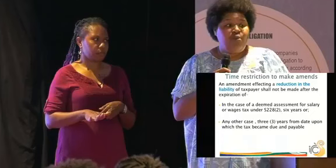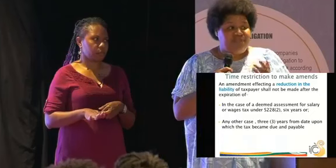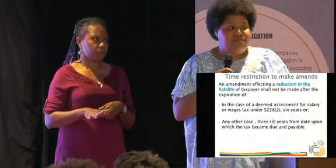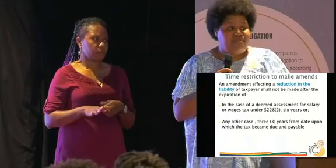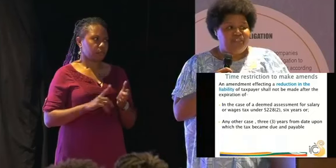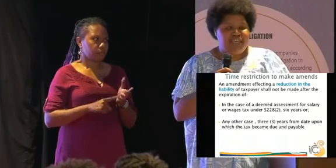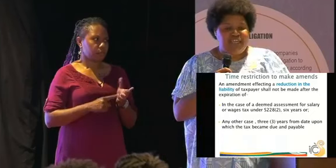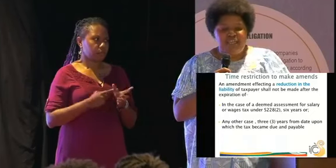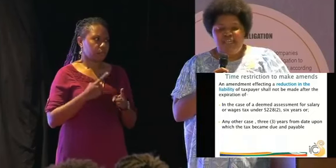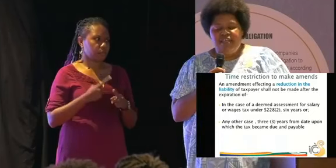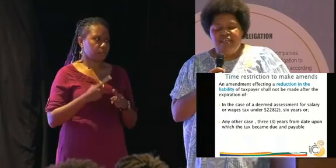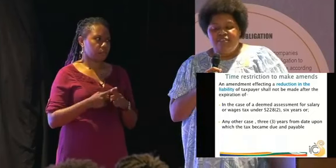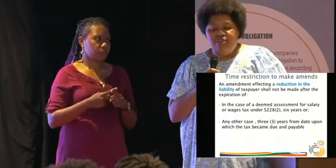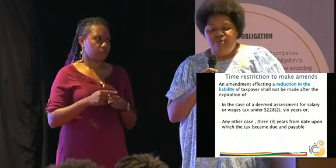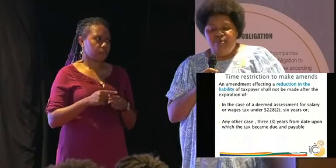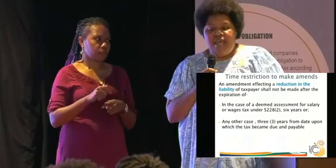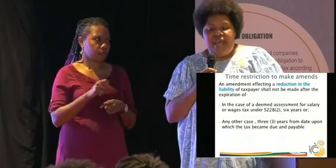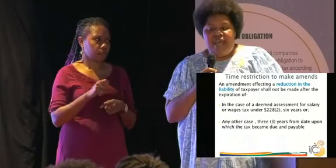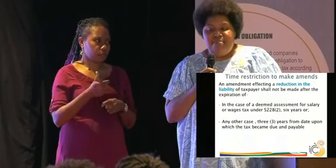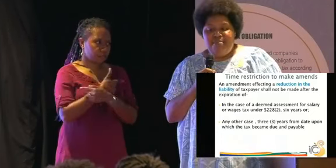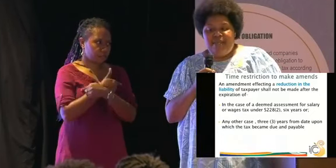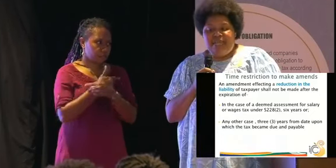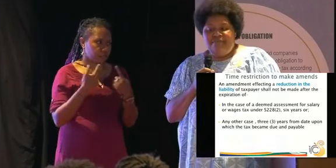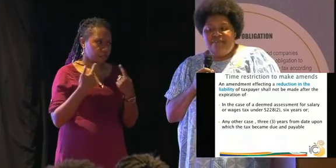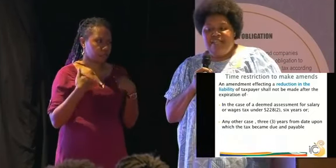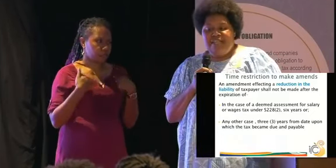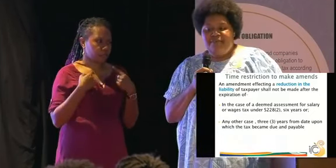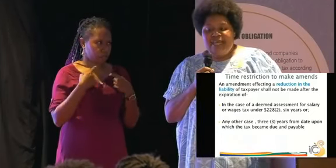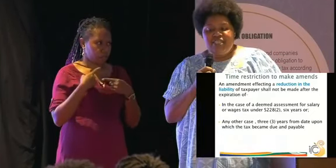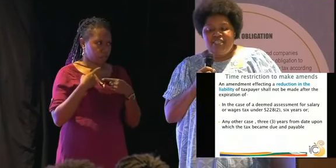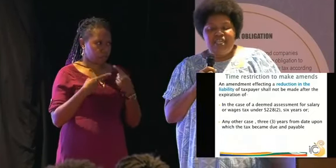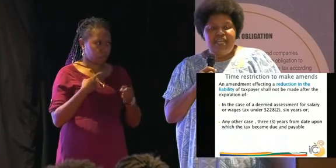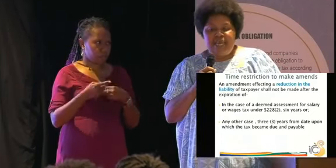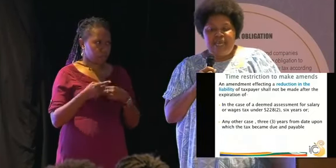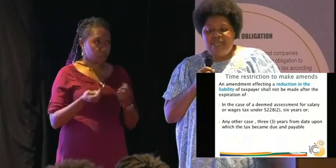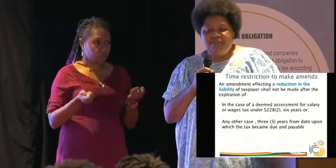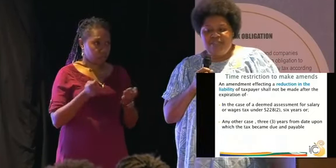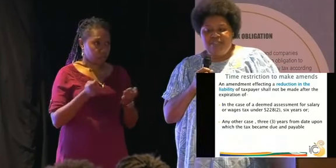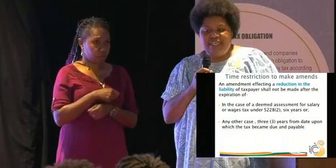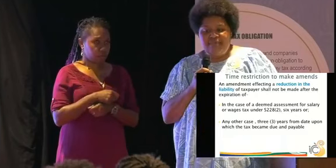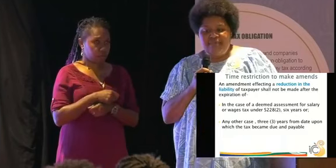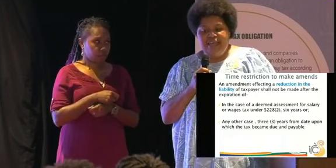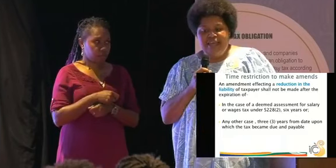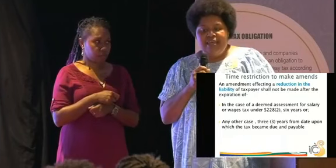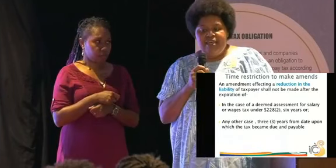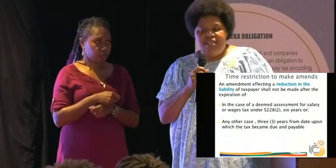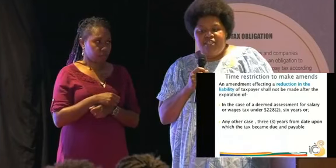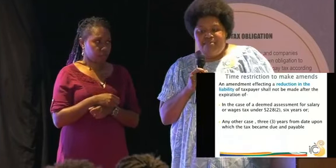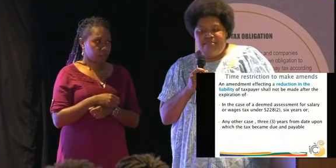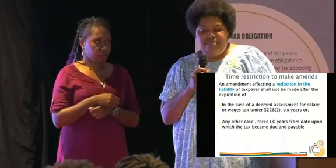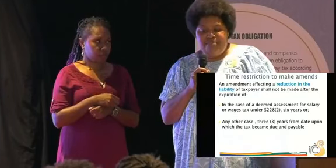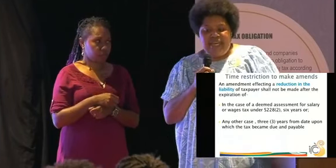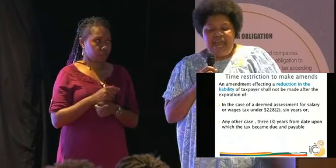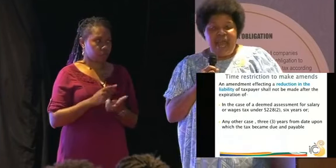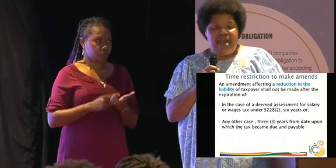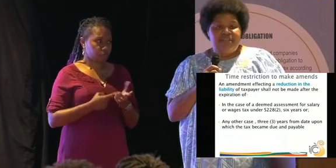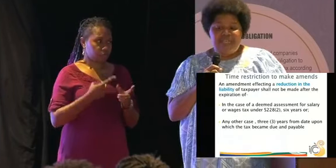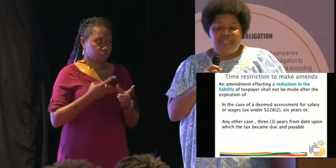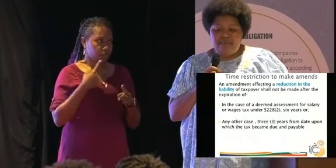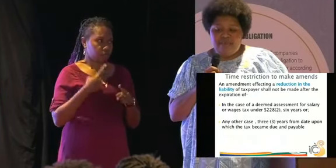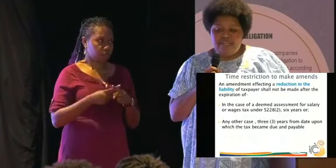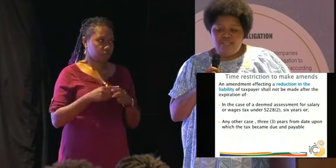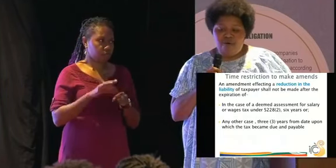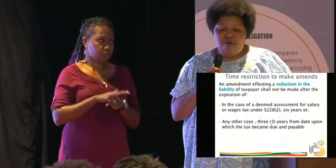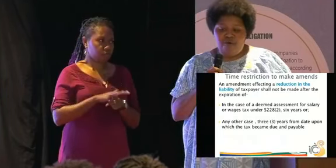finding or we have information. So an amendment affecting the reduction in the liability of the taxpayer shall be made after